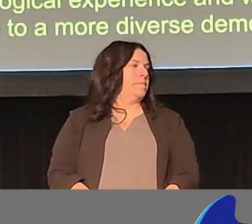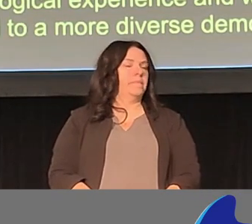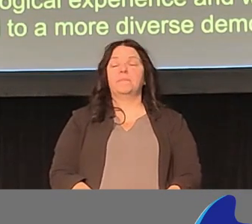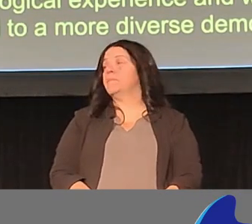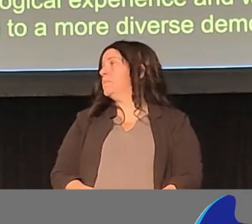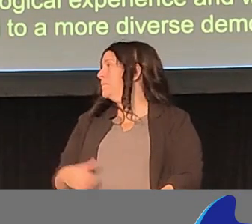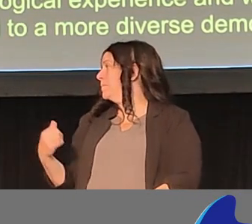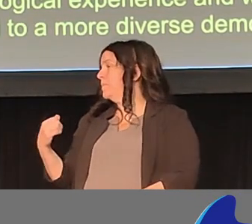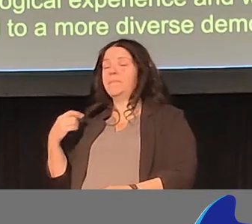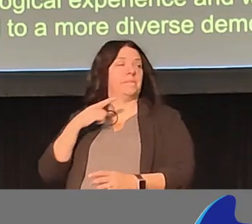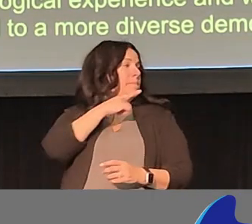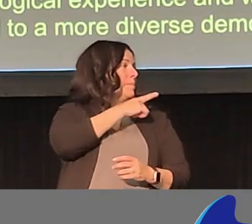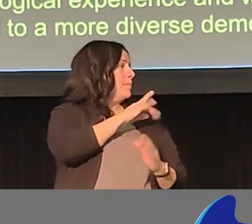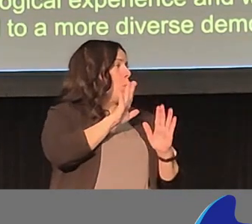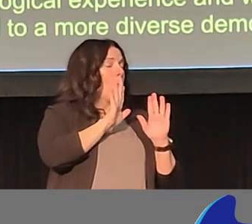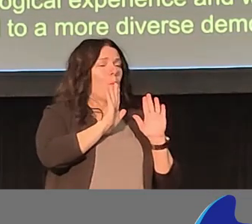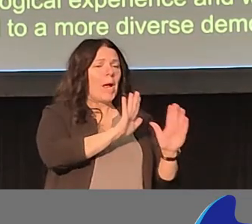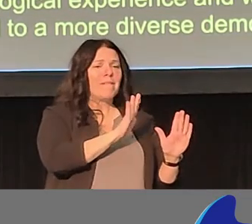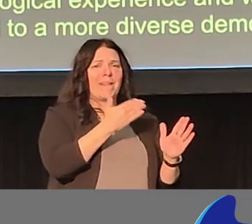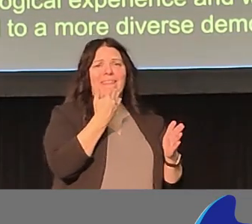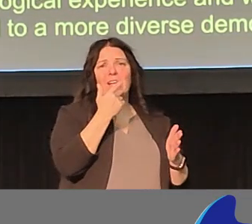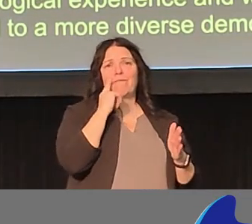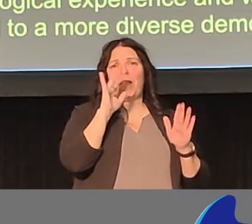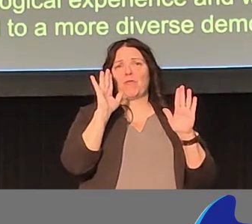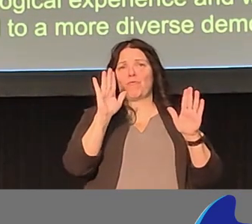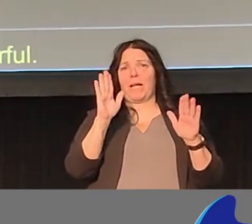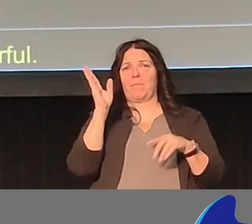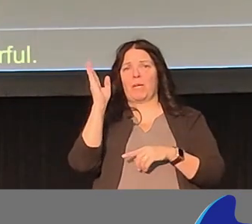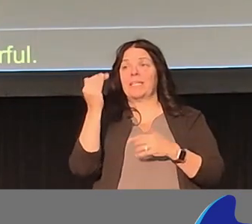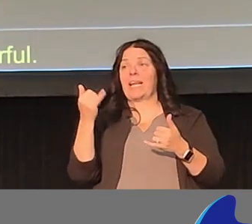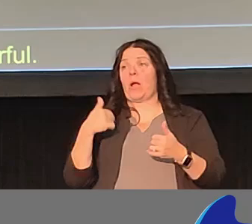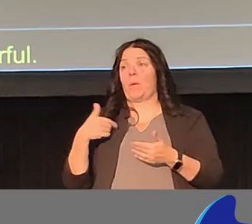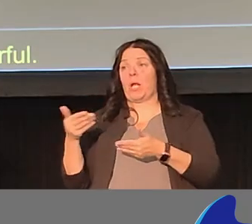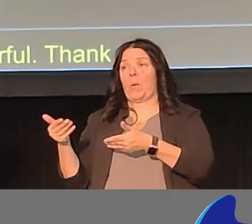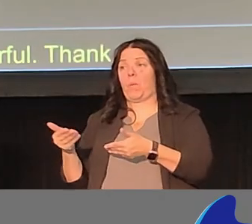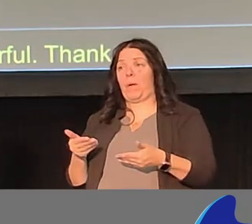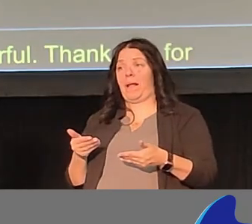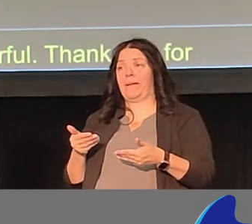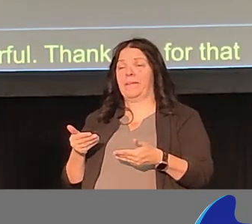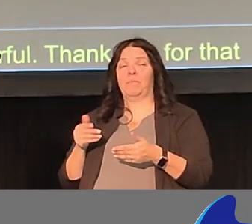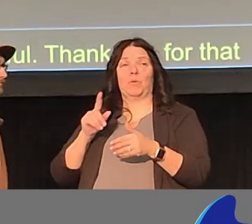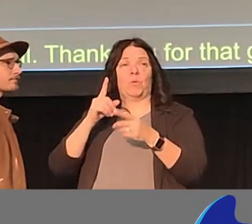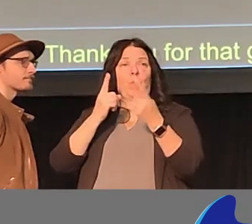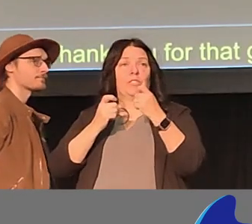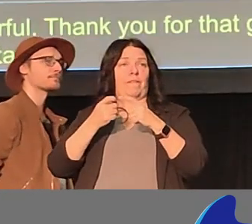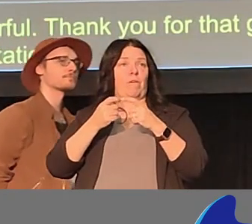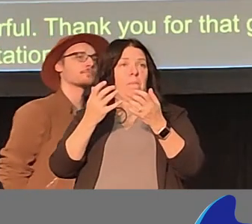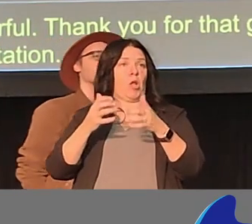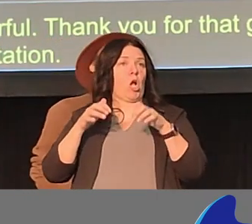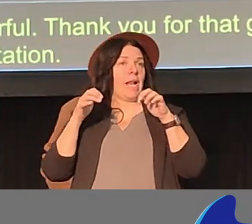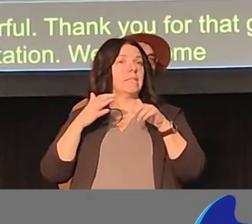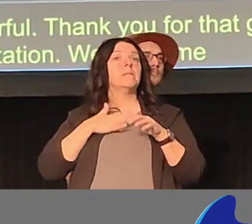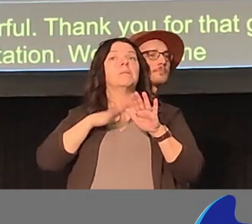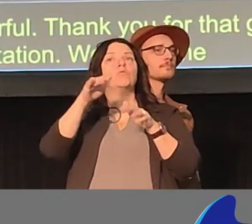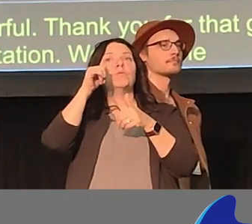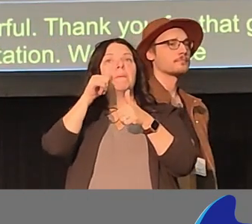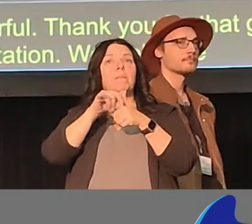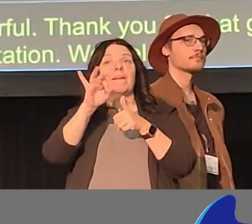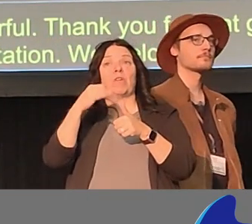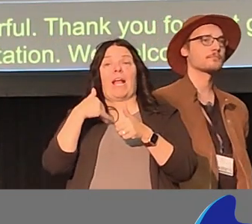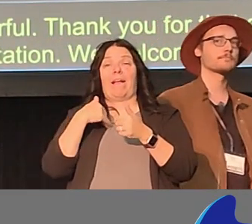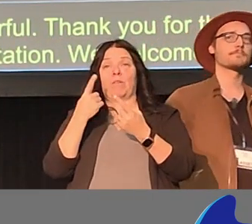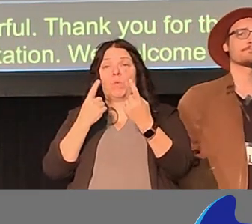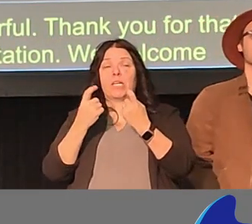Wonderful. Thank you so much for that great presentation. Now we welcome questions from the audience. Please remember, if you